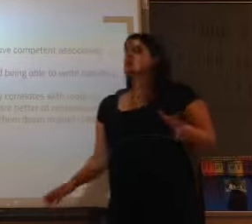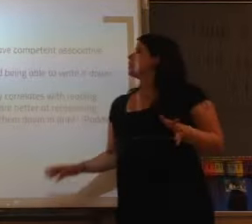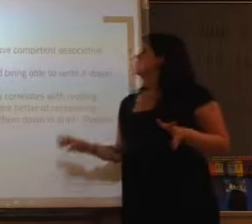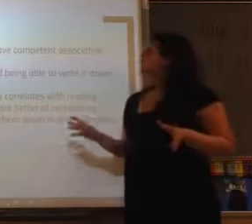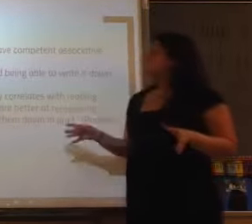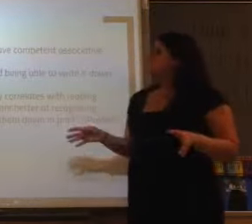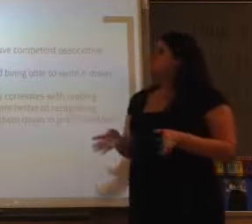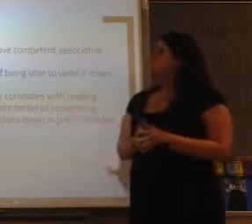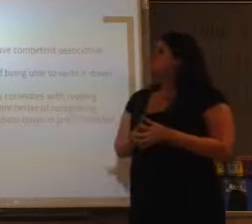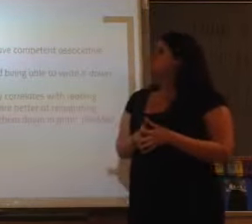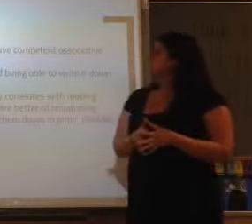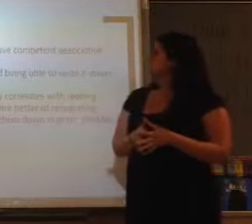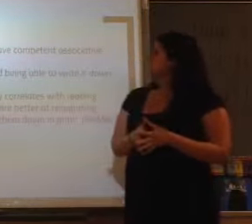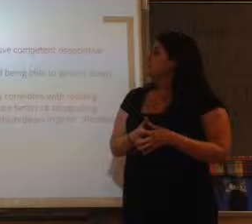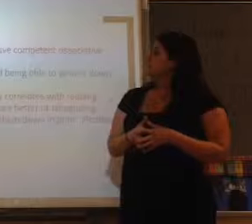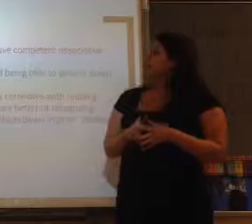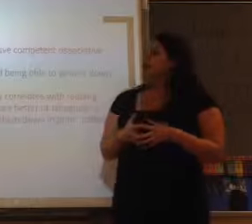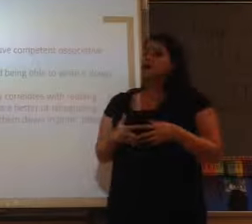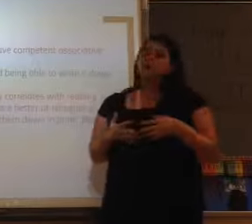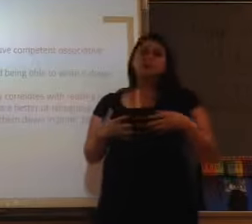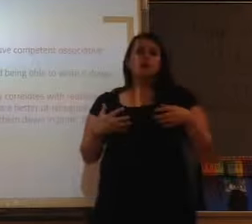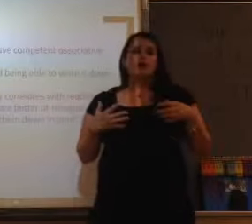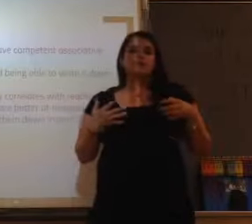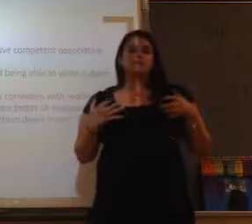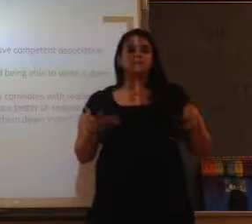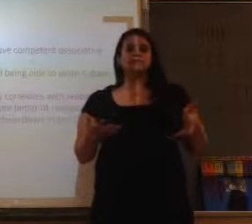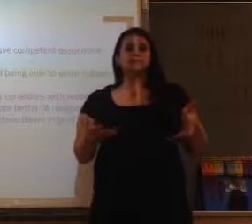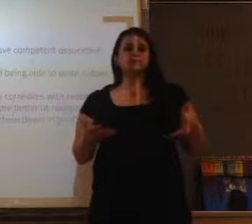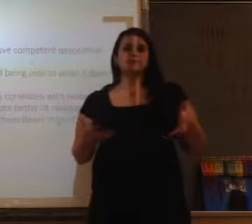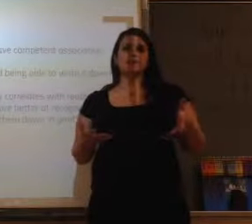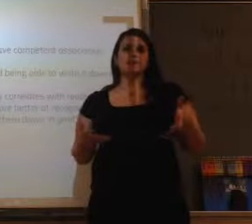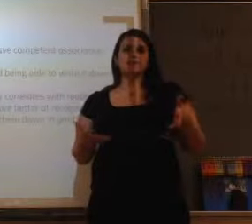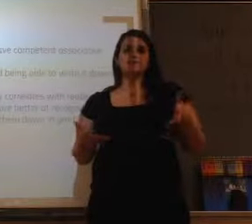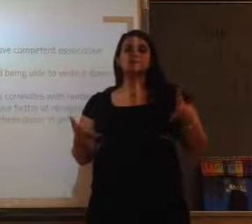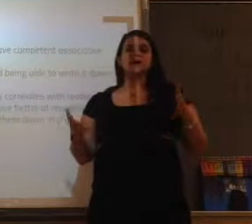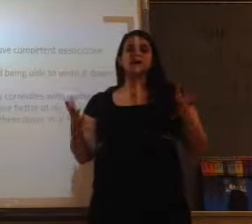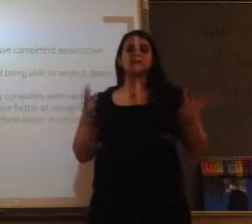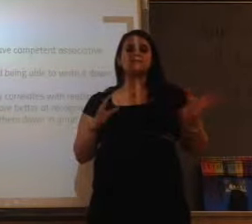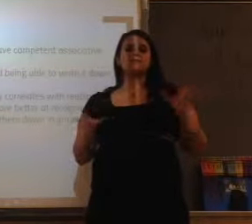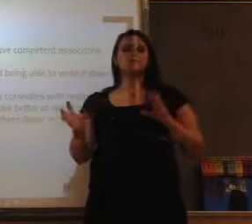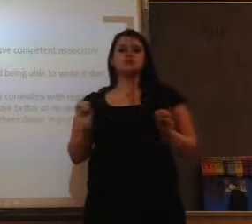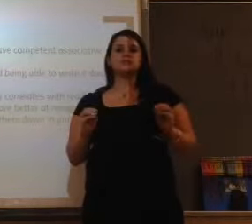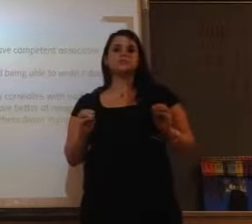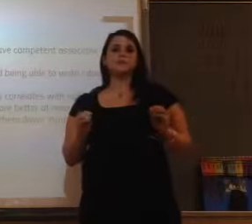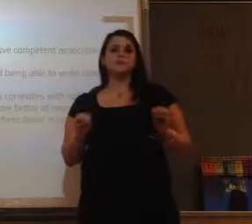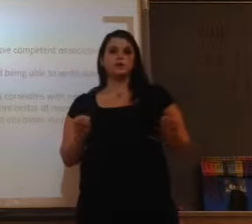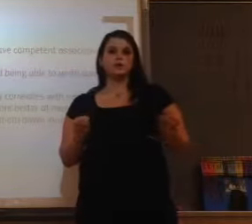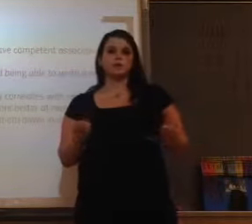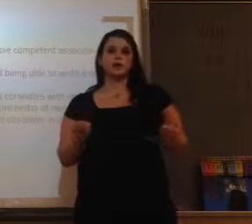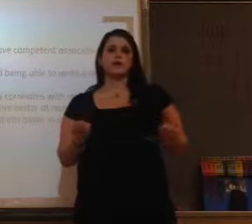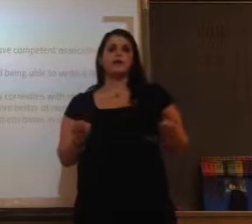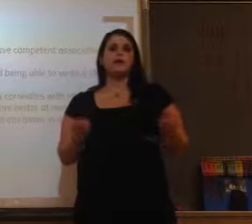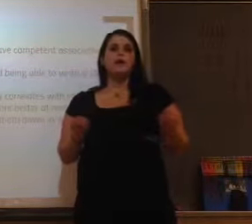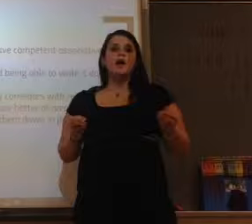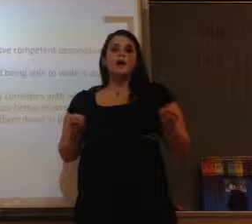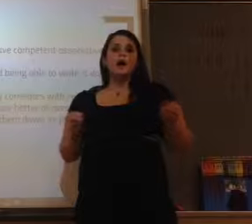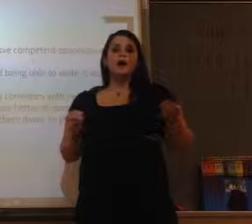So the students who excel in reading have different skills that they use that are able to associate the words with the